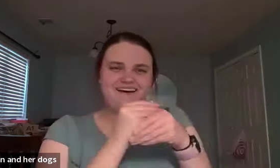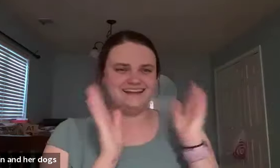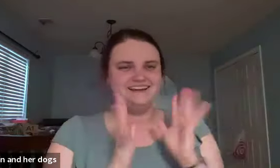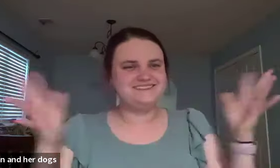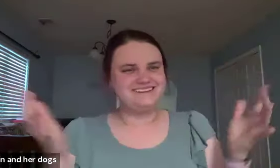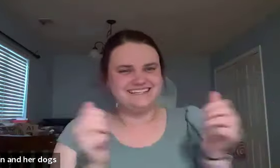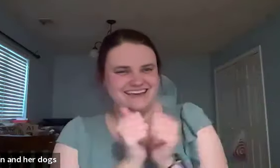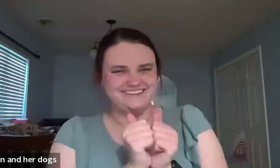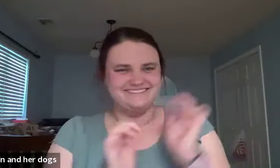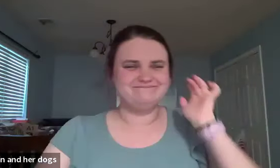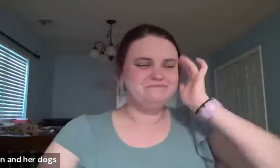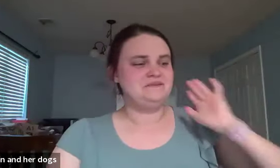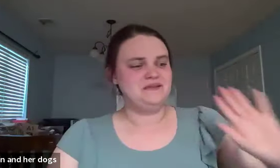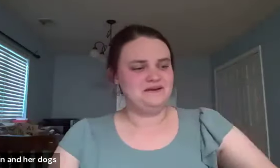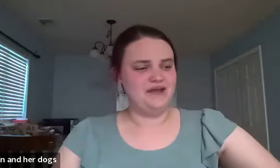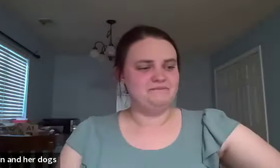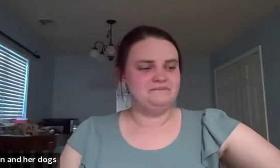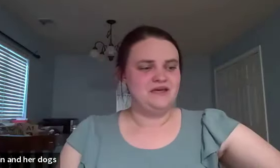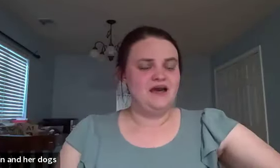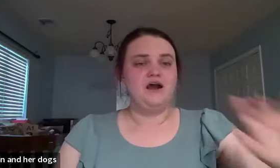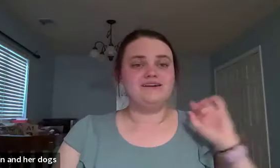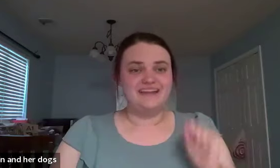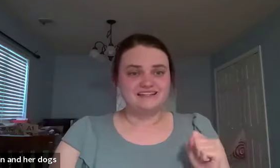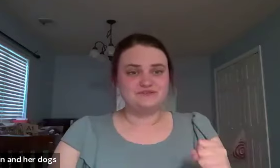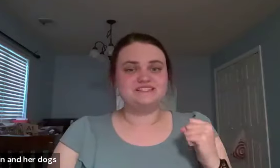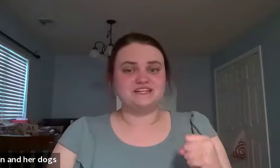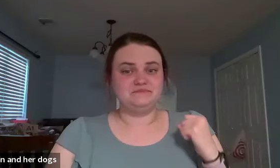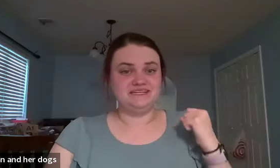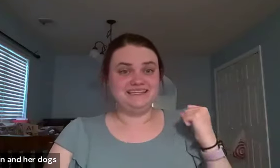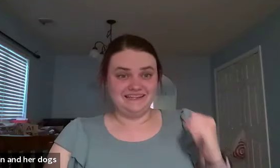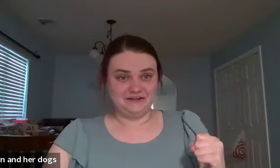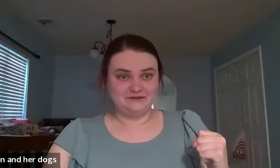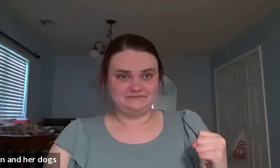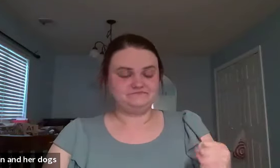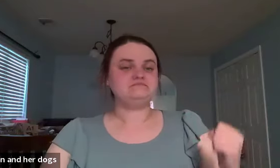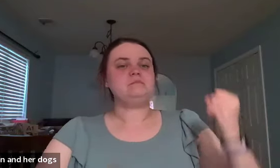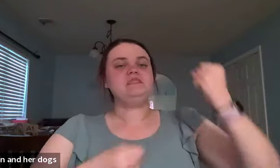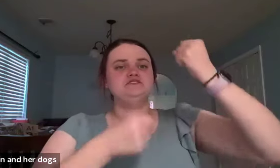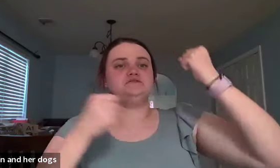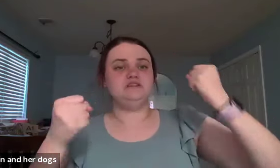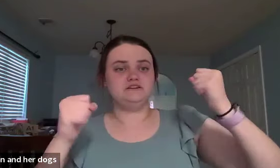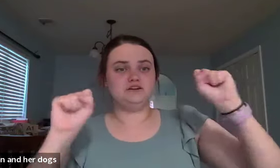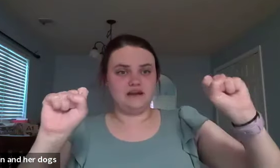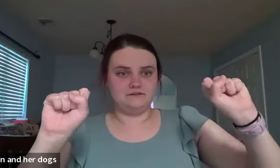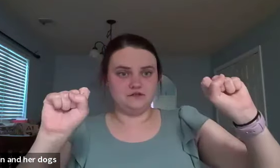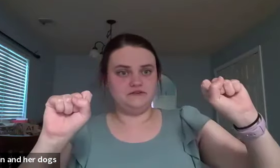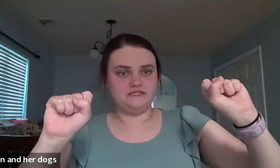on. It goes on together. Okay. Our last one's going to be year. So year, you're going to have 2